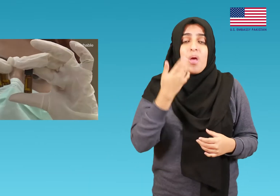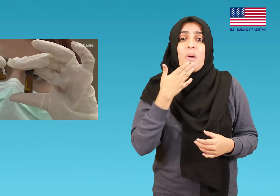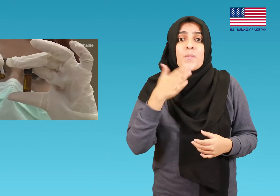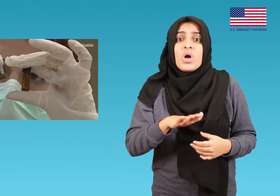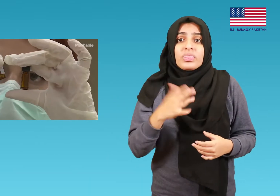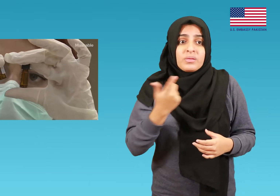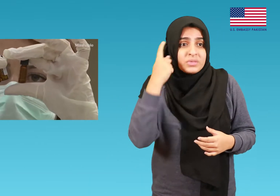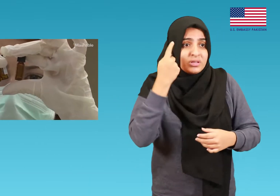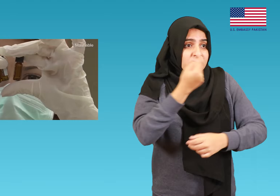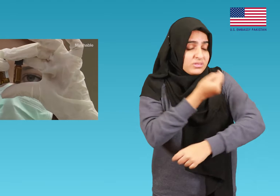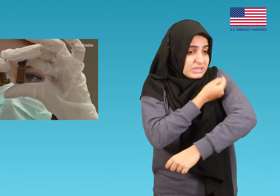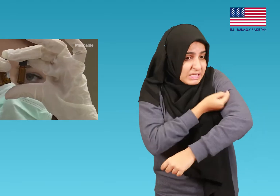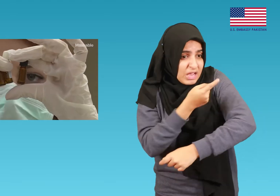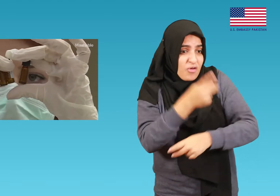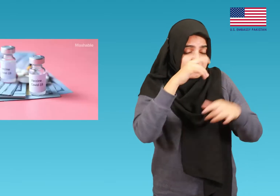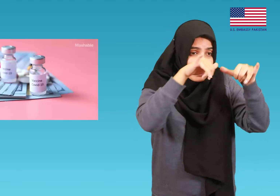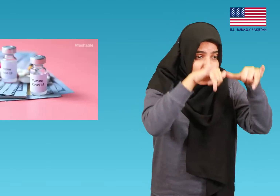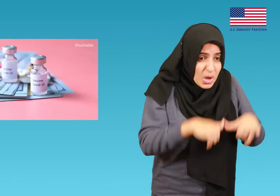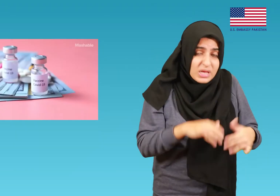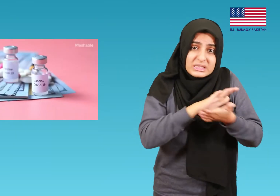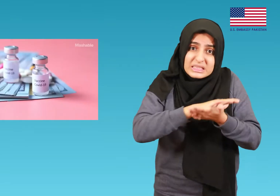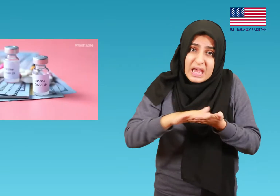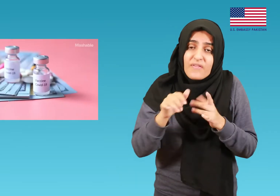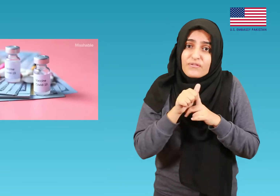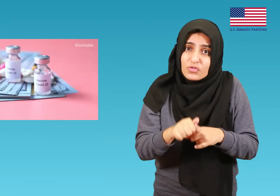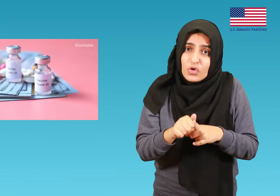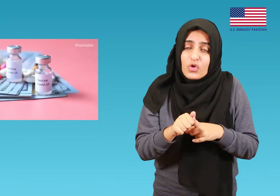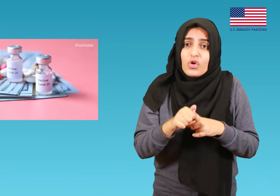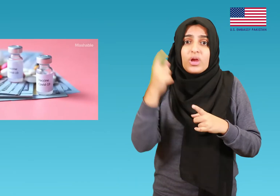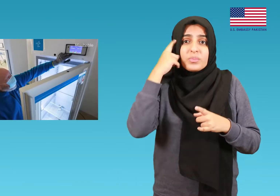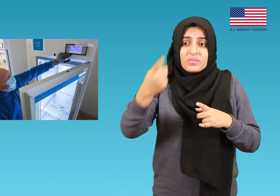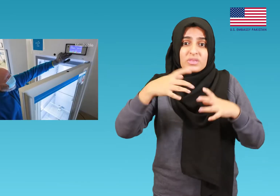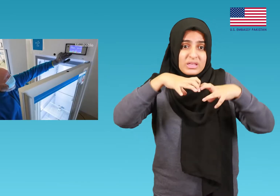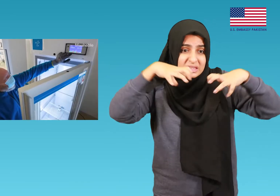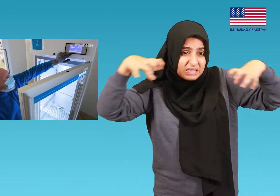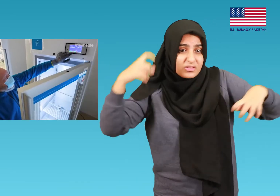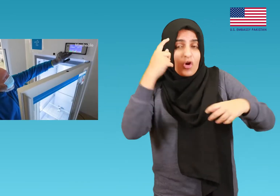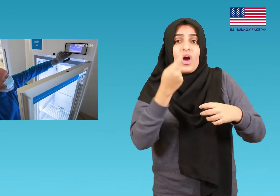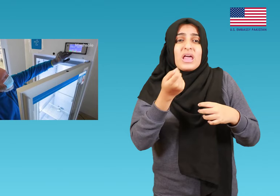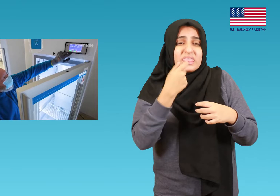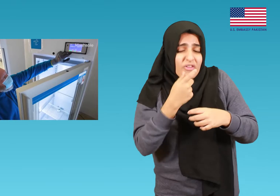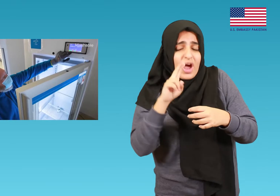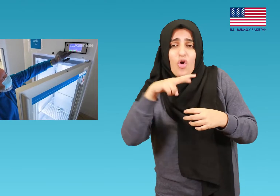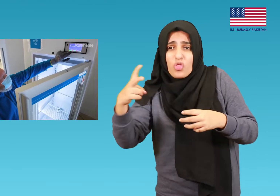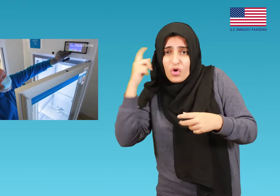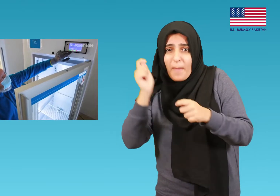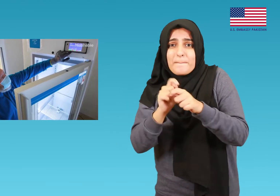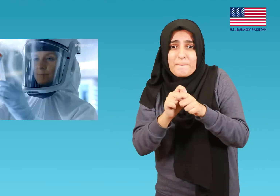trial process in which a group, separate from the drug's developers, provide an unbiased look at whether the drug